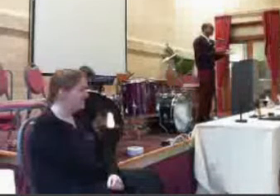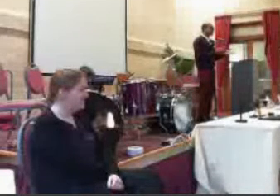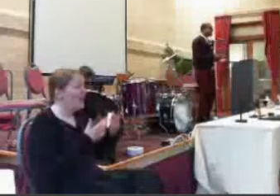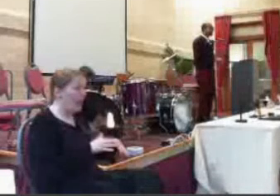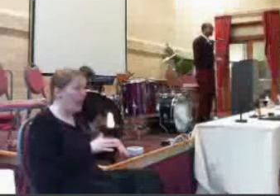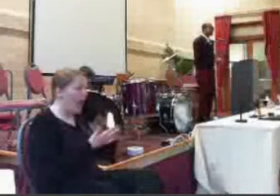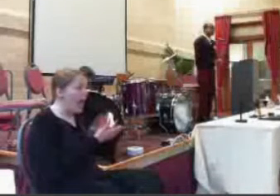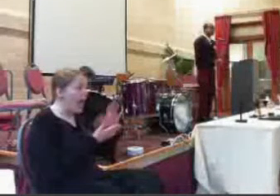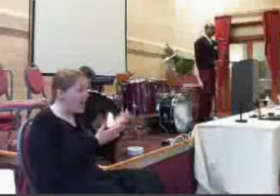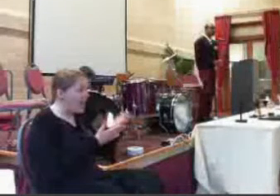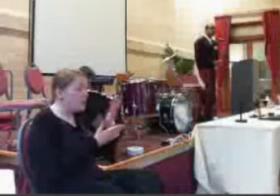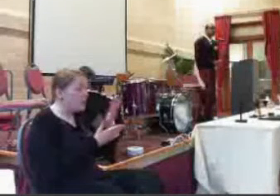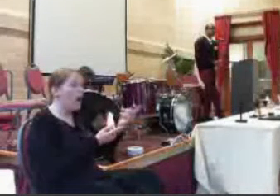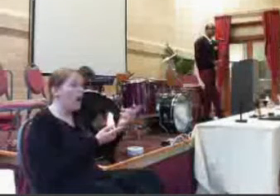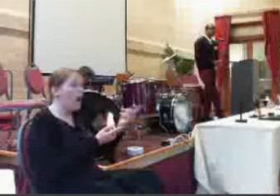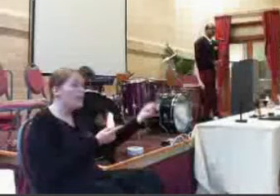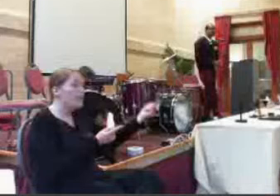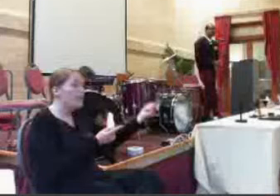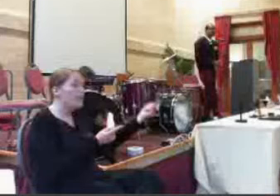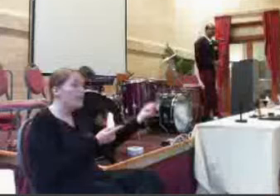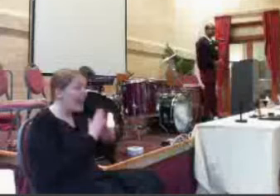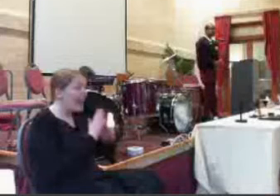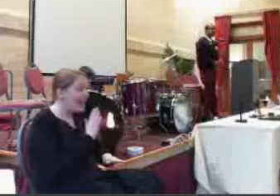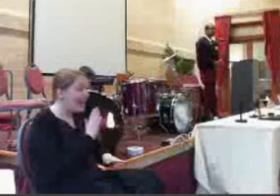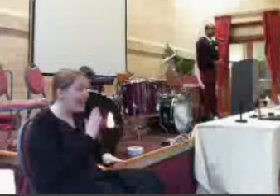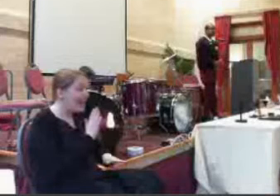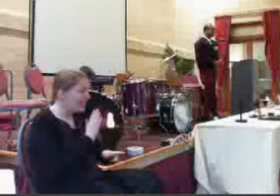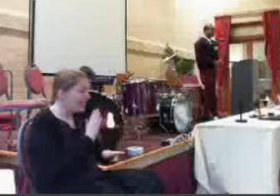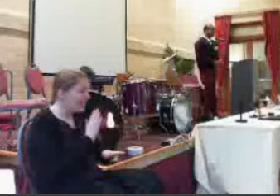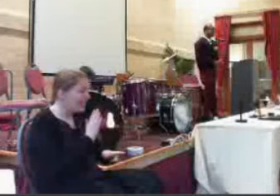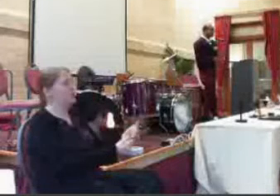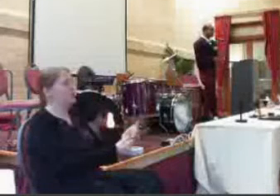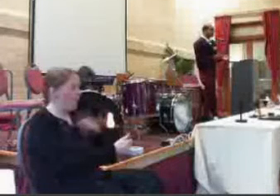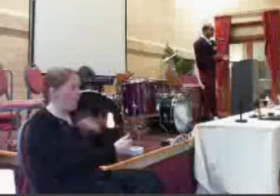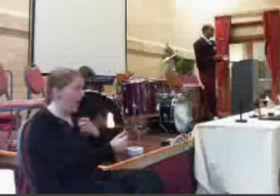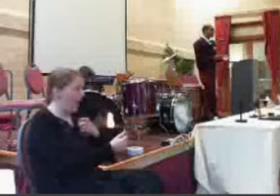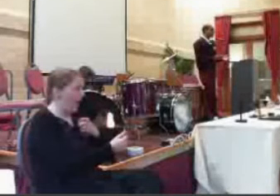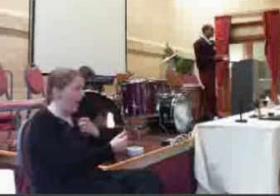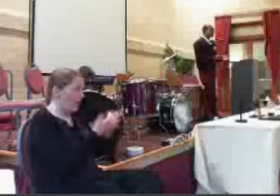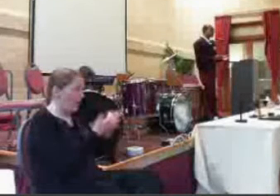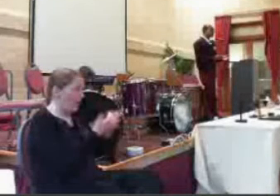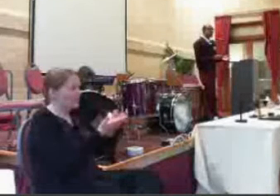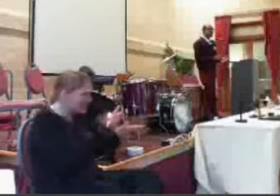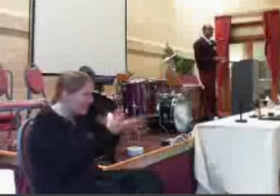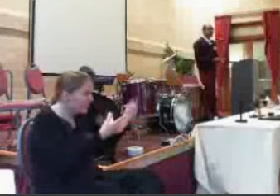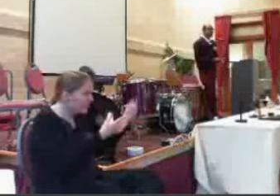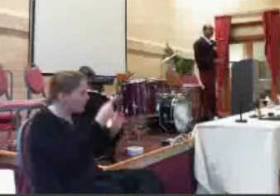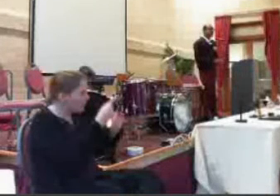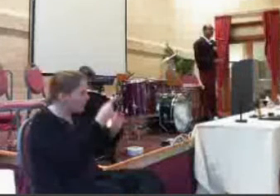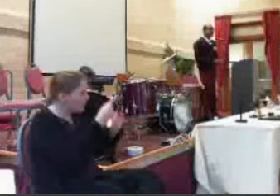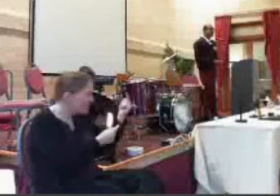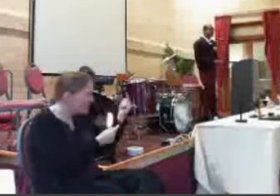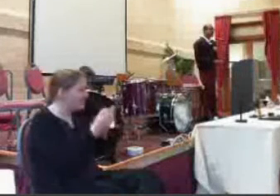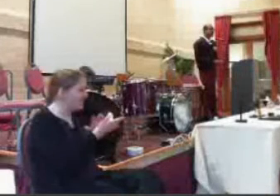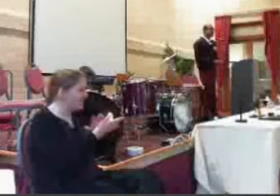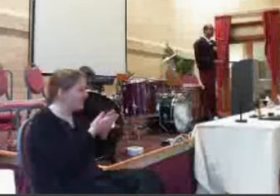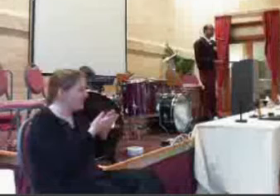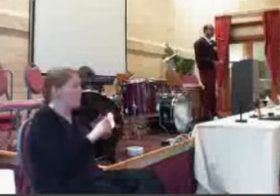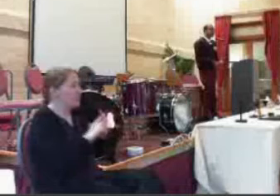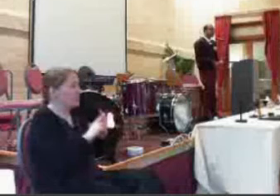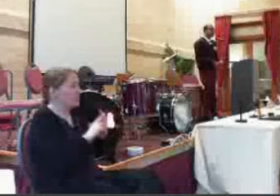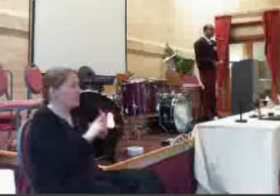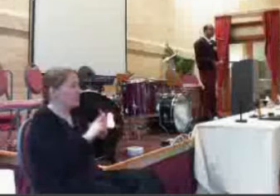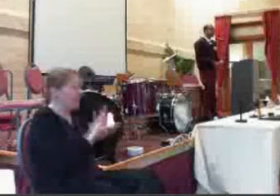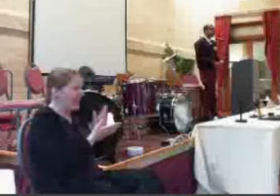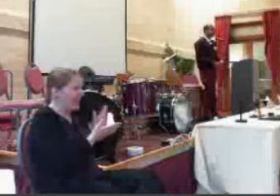later than the schedule suggests that there was lots of discussion and debate on your tables